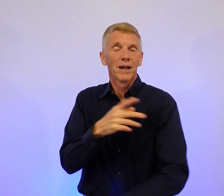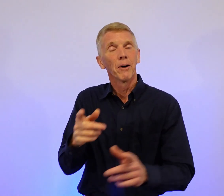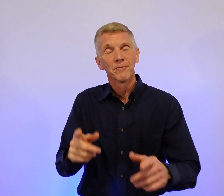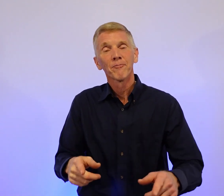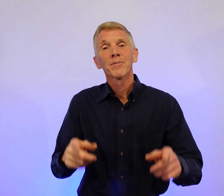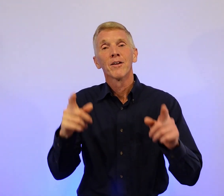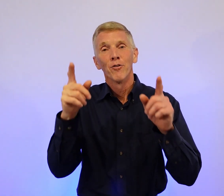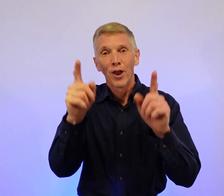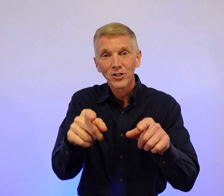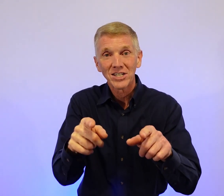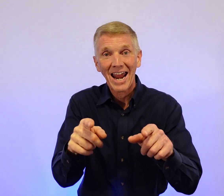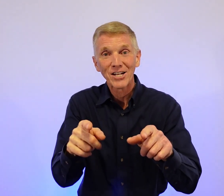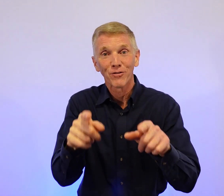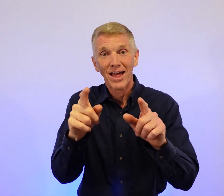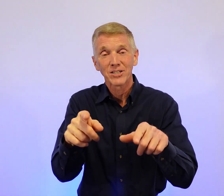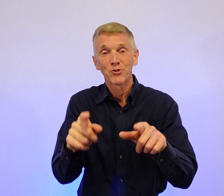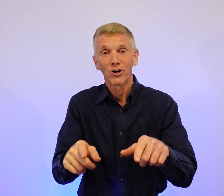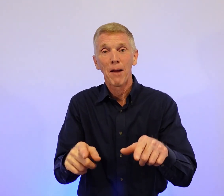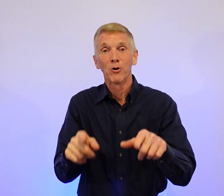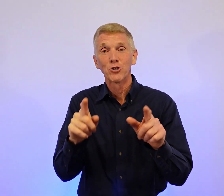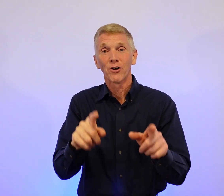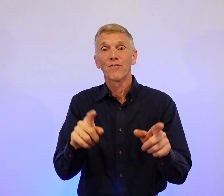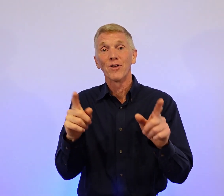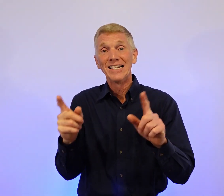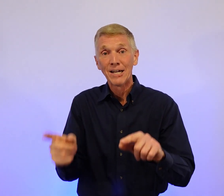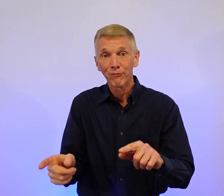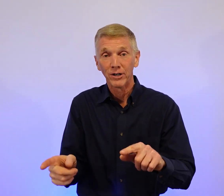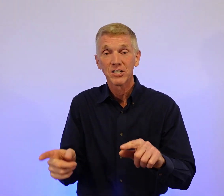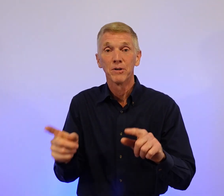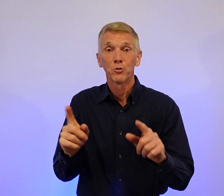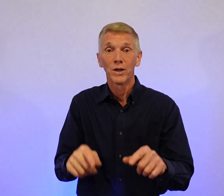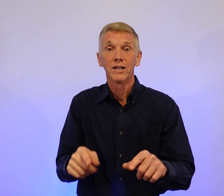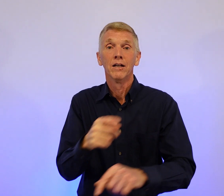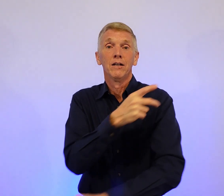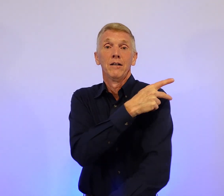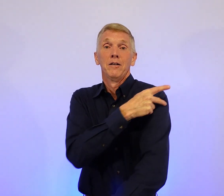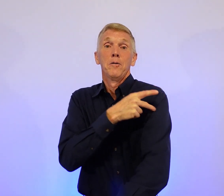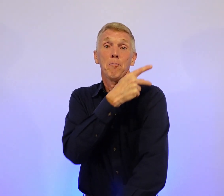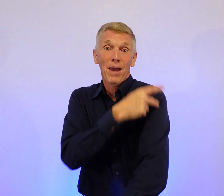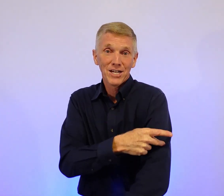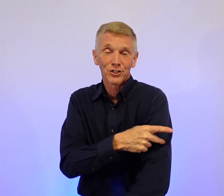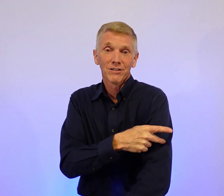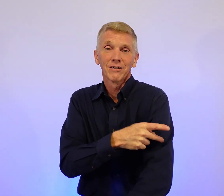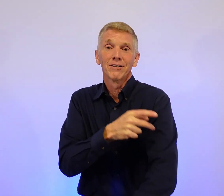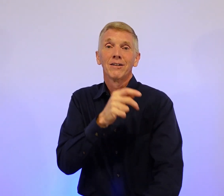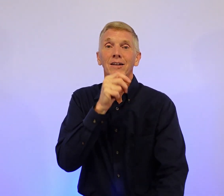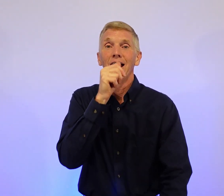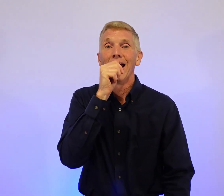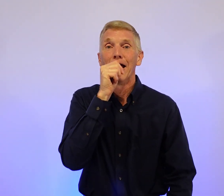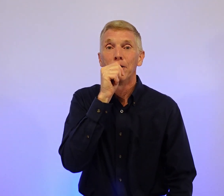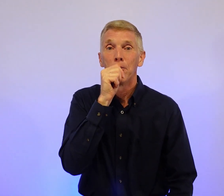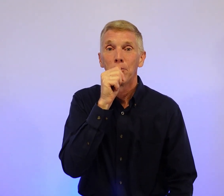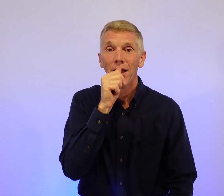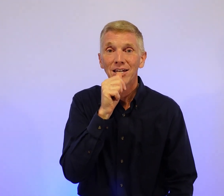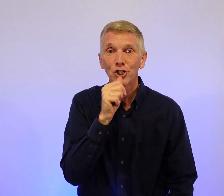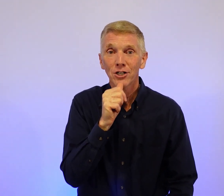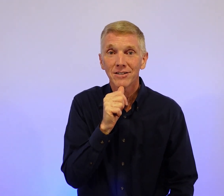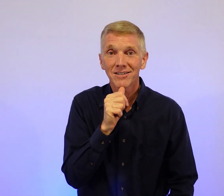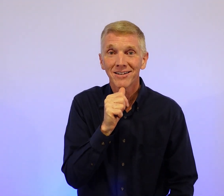anyway, there's the answer for that subscriber who's looking for the difference between patient and patience.